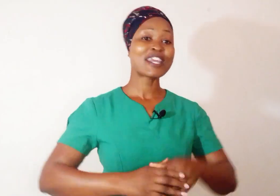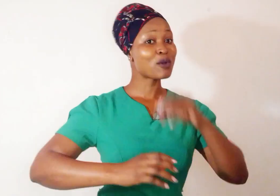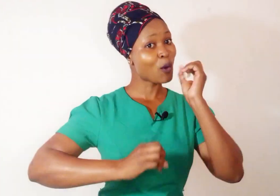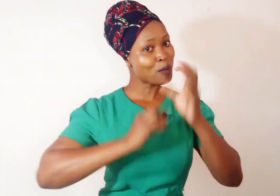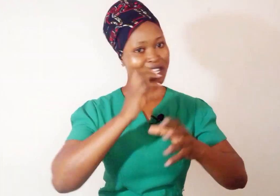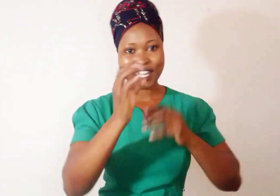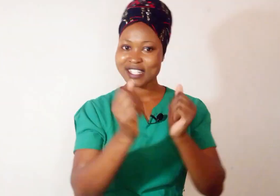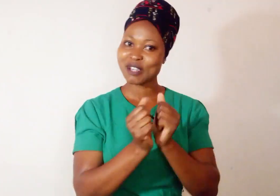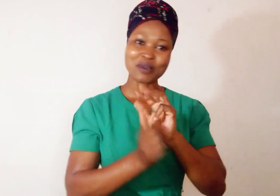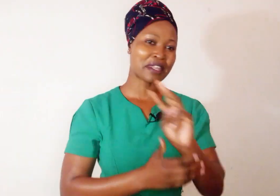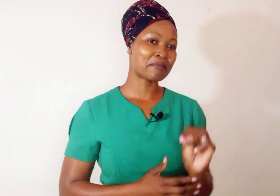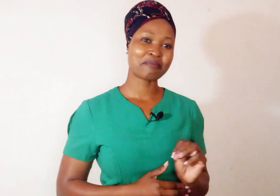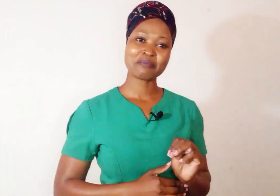you're communicating with them.